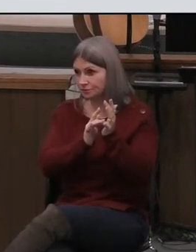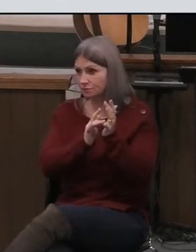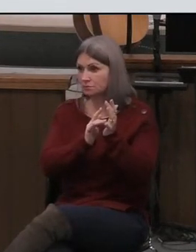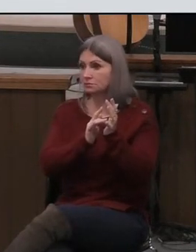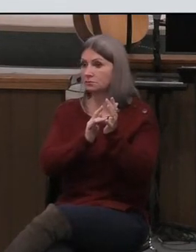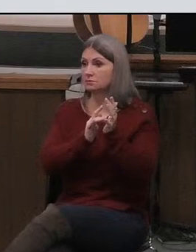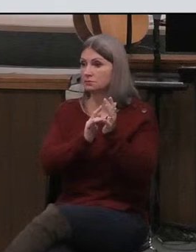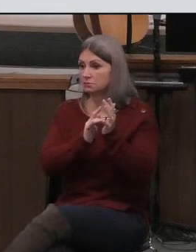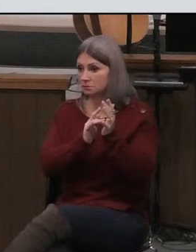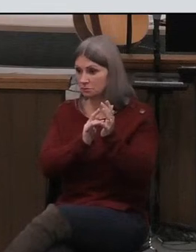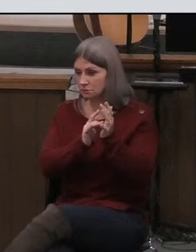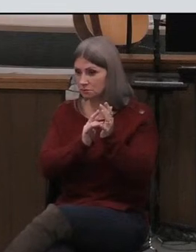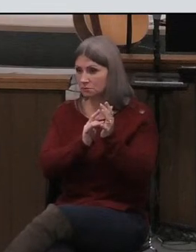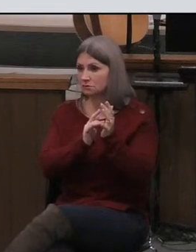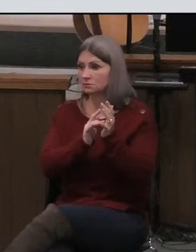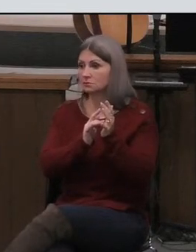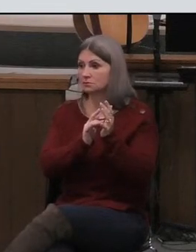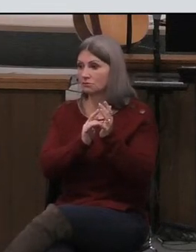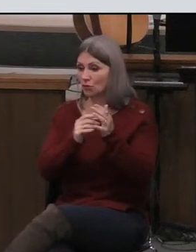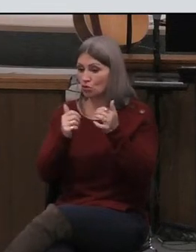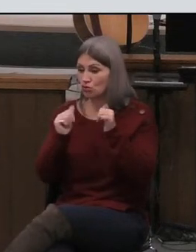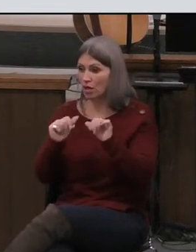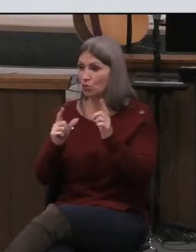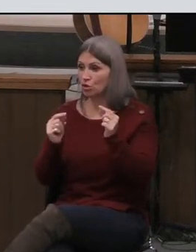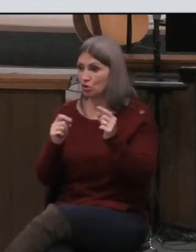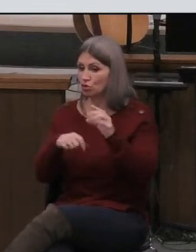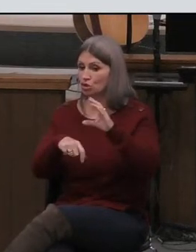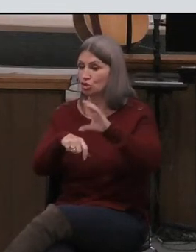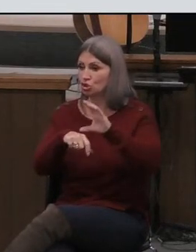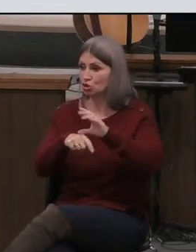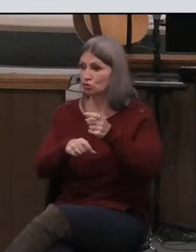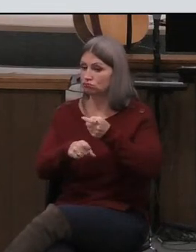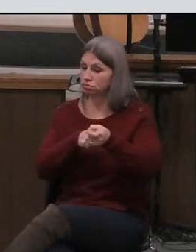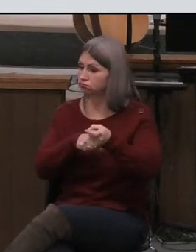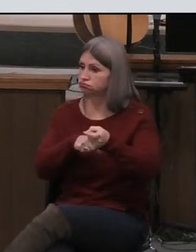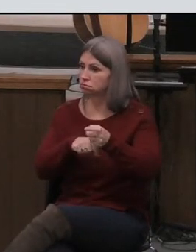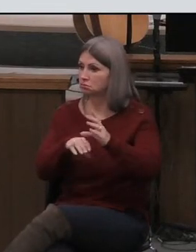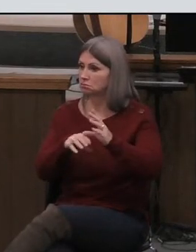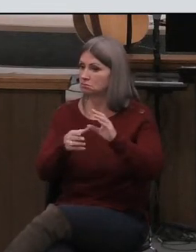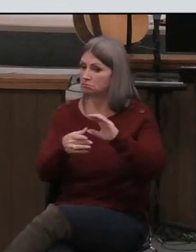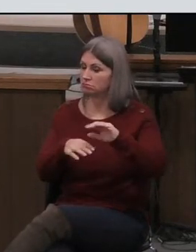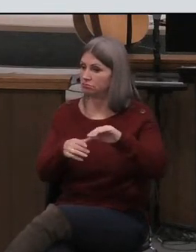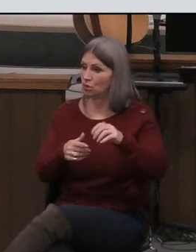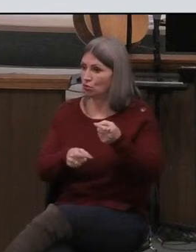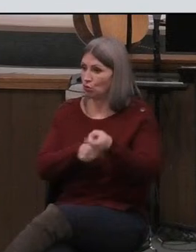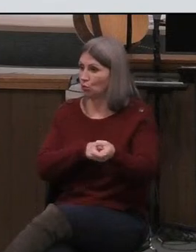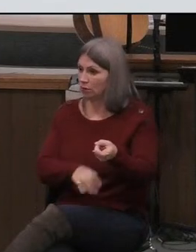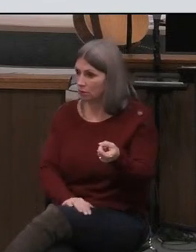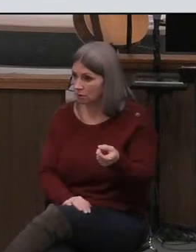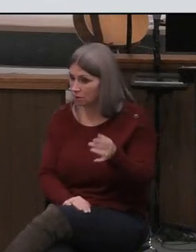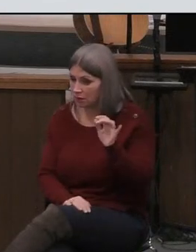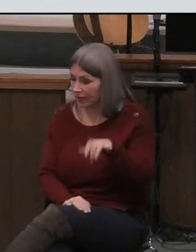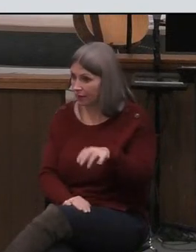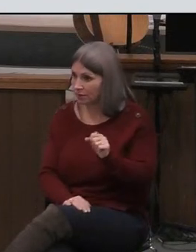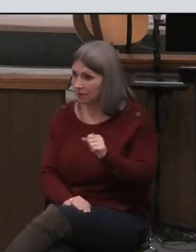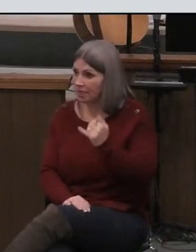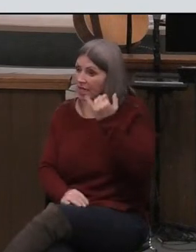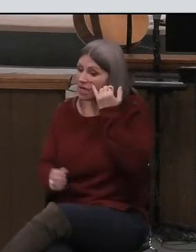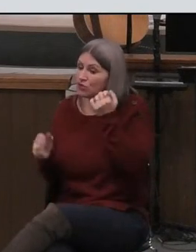and were aimed at destroying the church. If you can destroy the leadership, you can destroy a